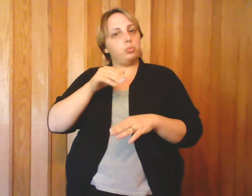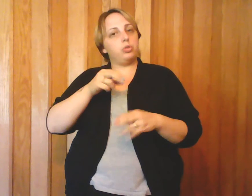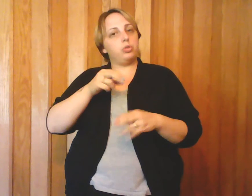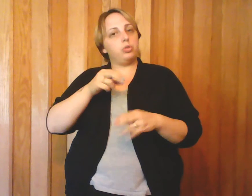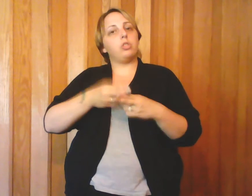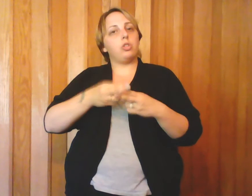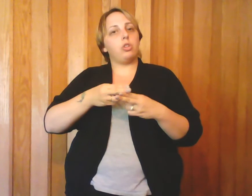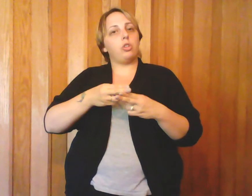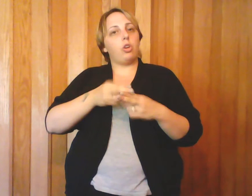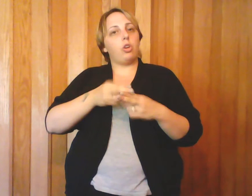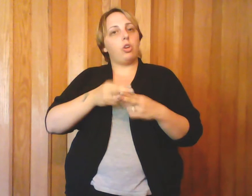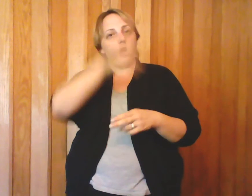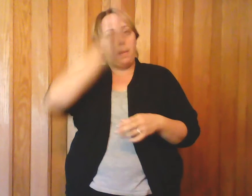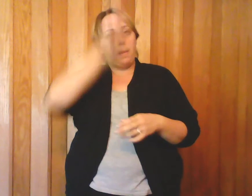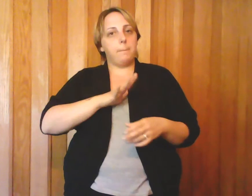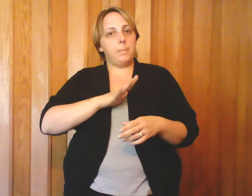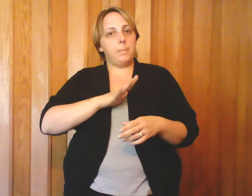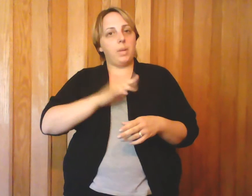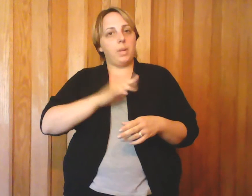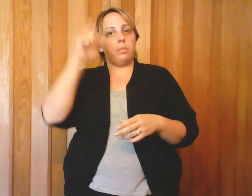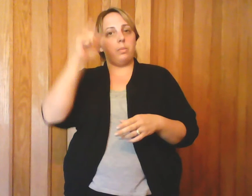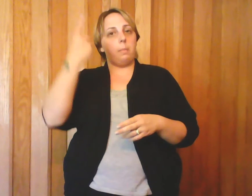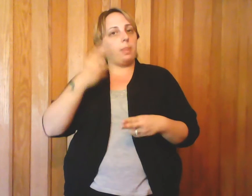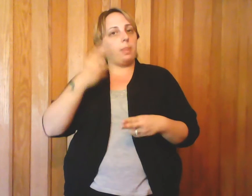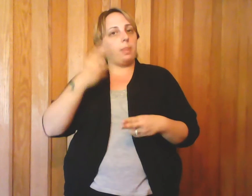horses astride, and